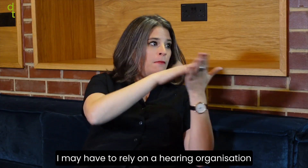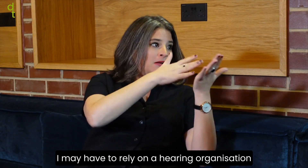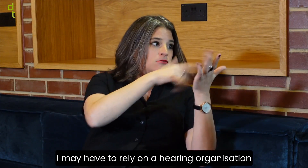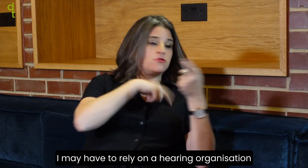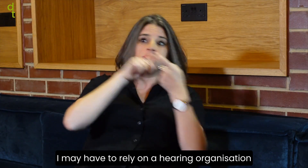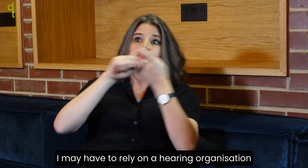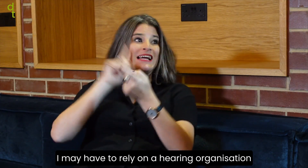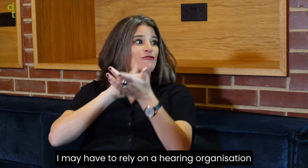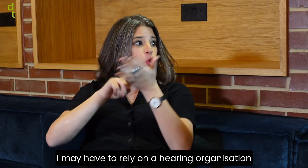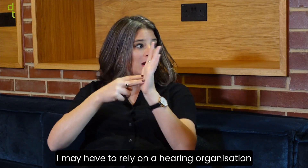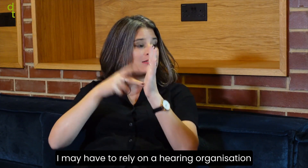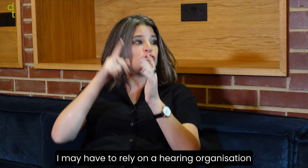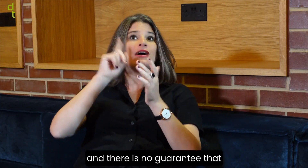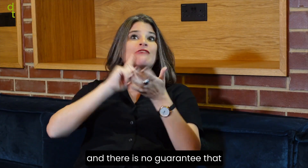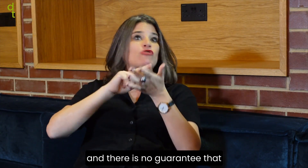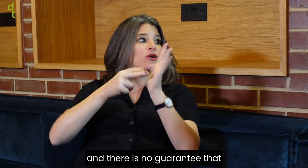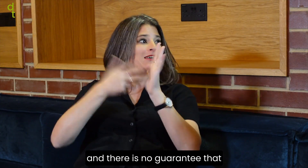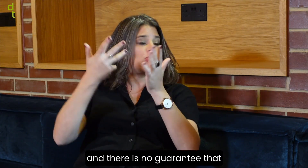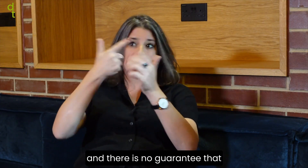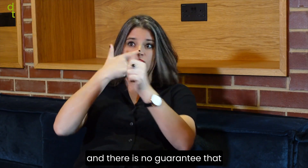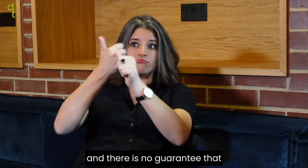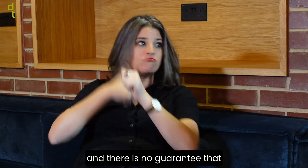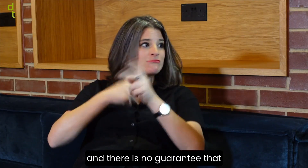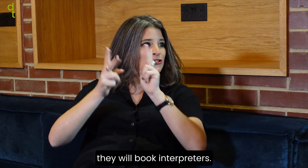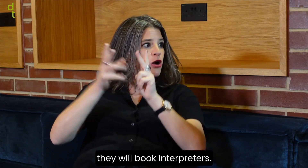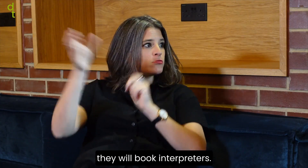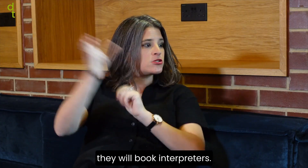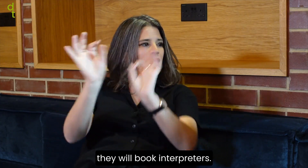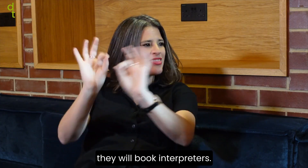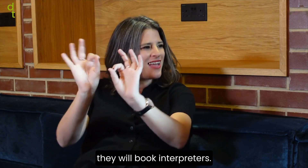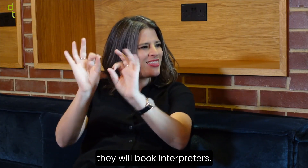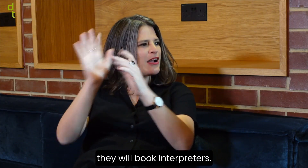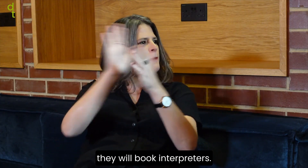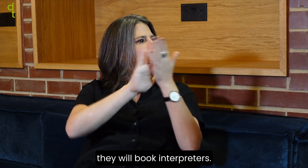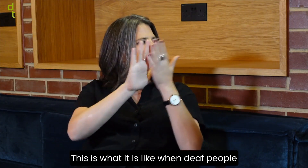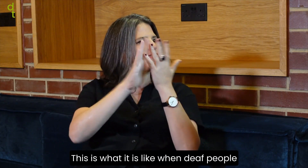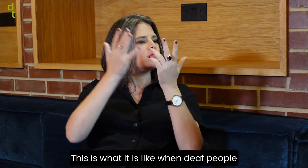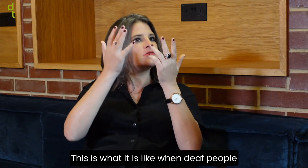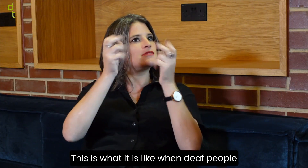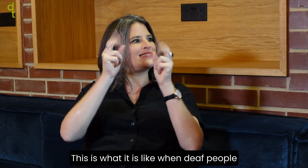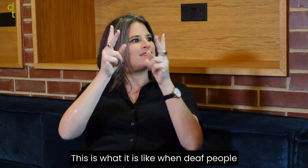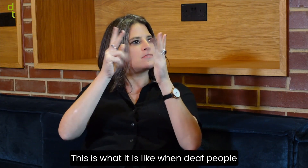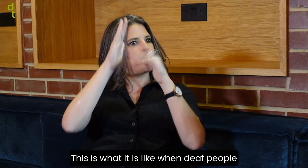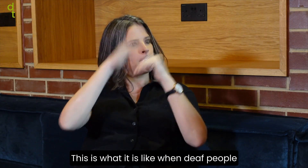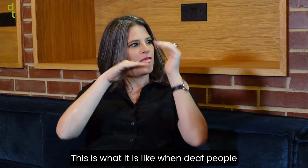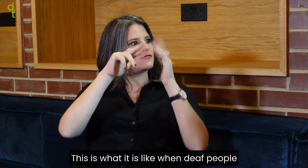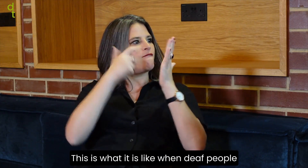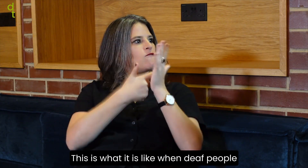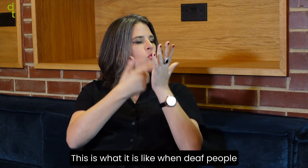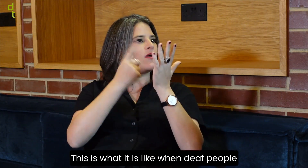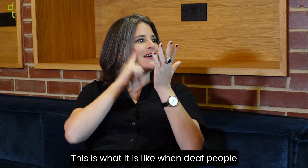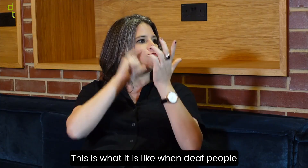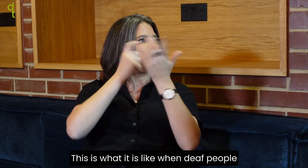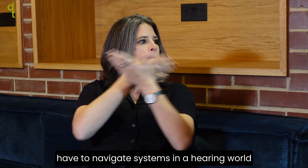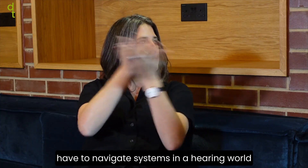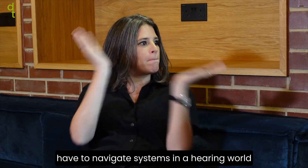have to rely on a hearing organisation, and there's no guarantee that they will book interpreters. This is what it is like when deaf people have to